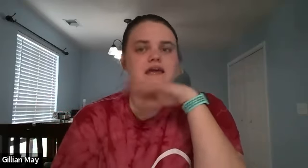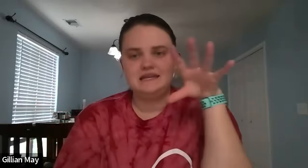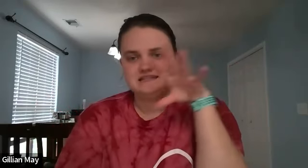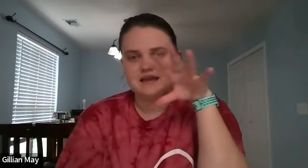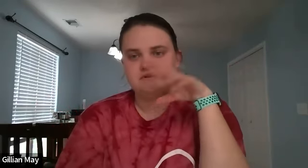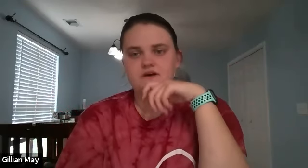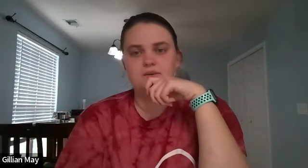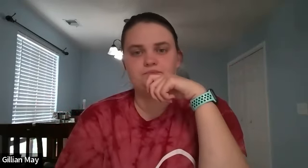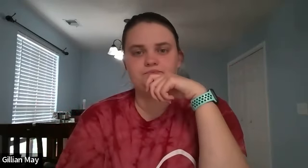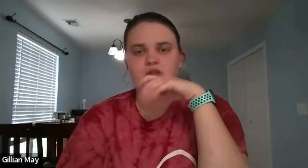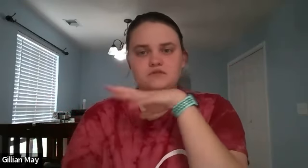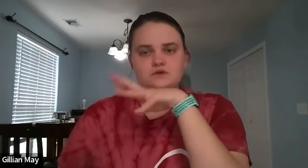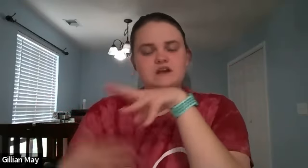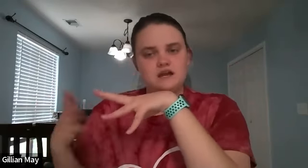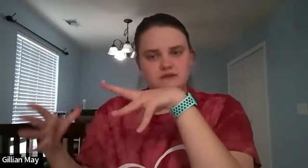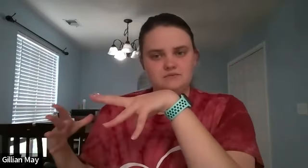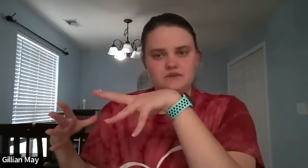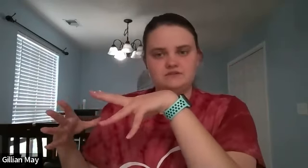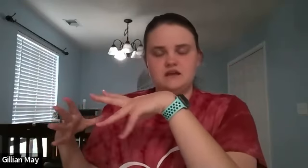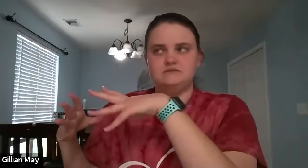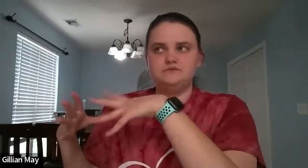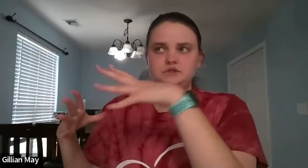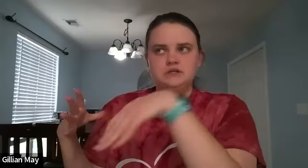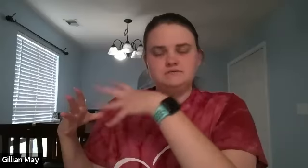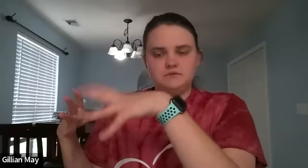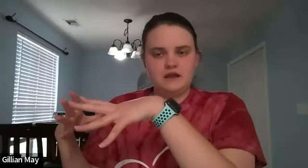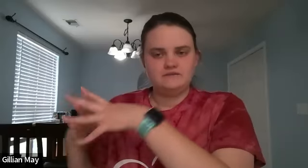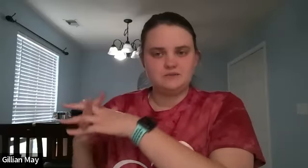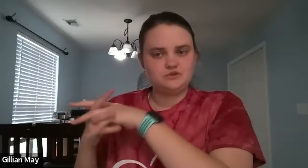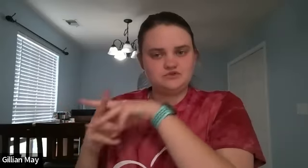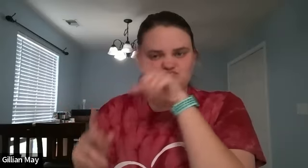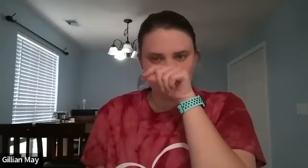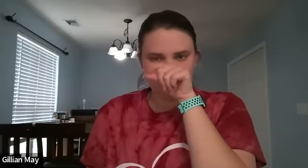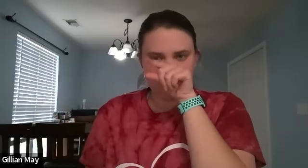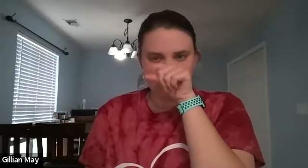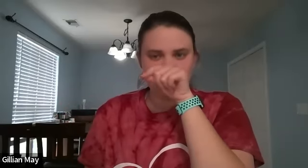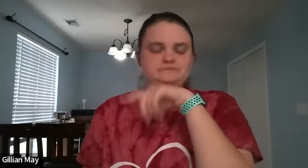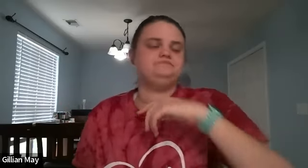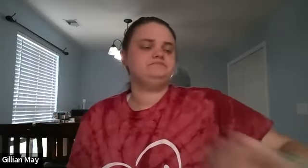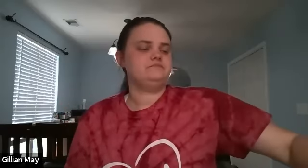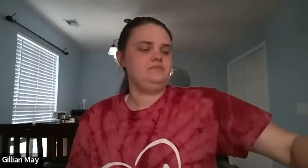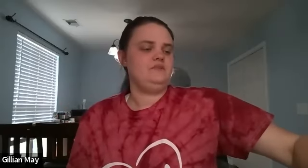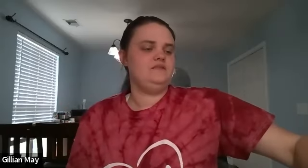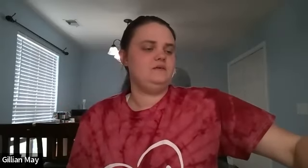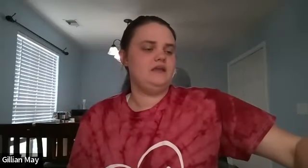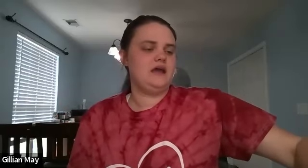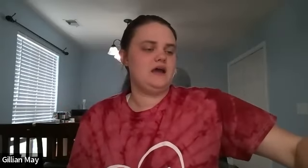any type of those kind of variety of animals will be right here. Then we